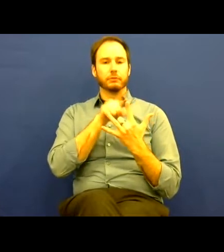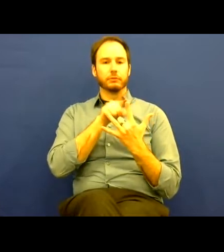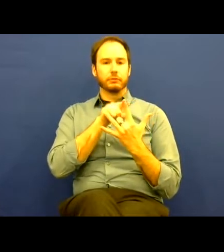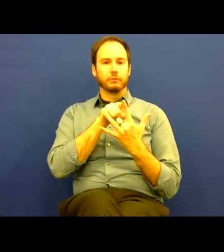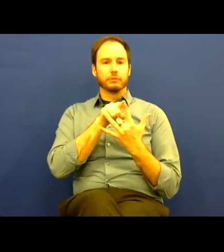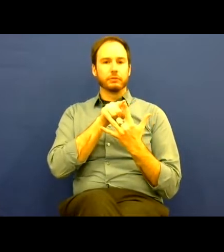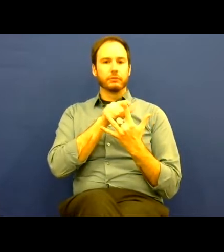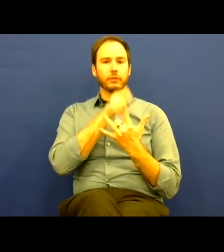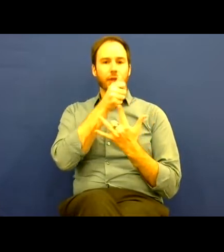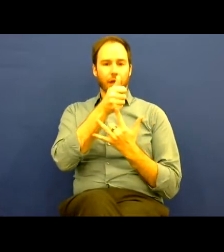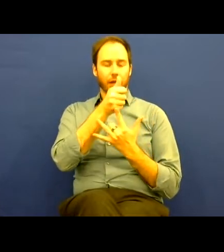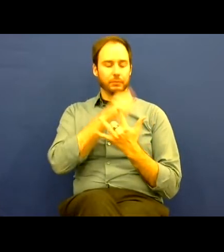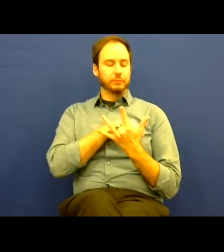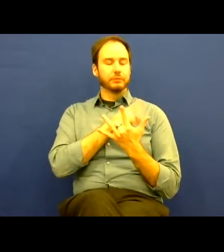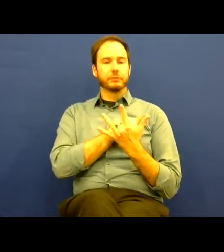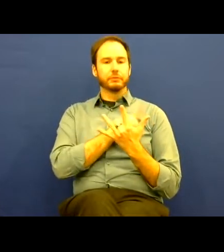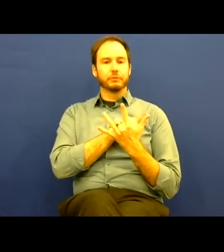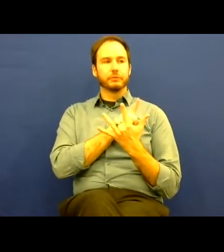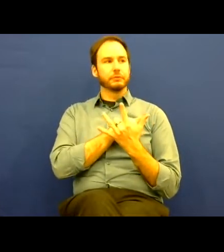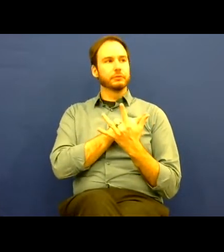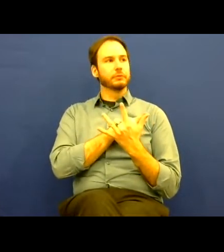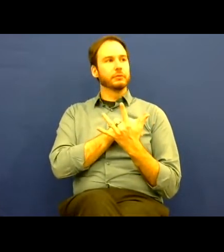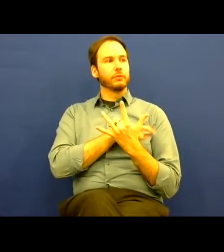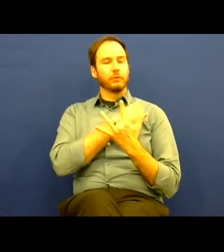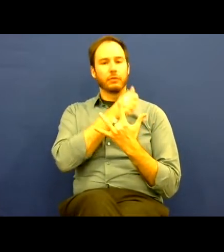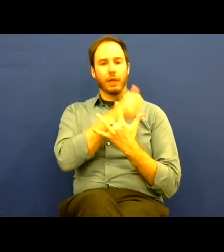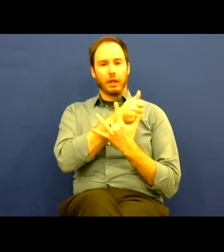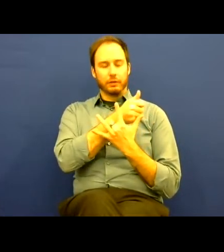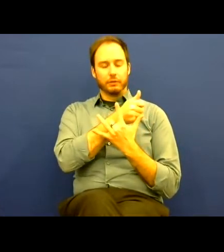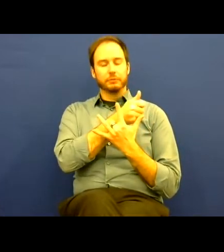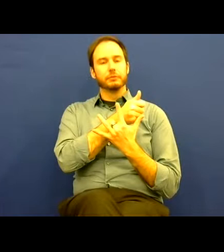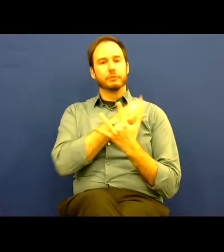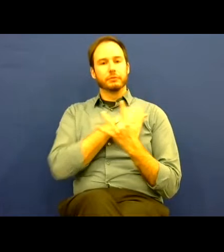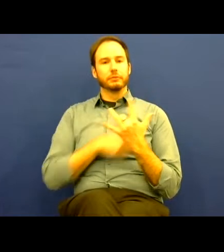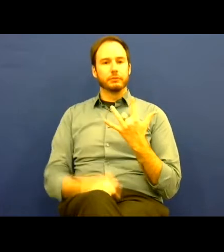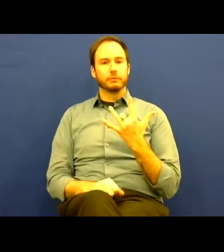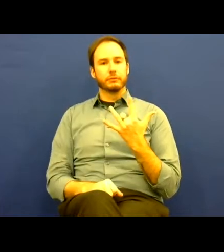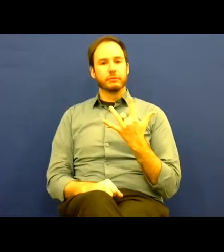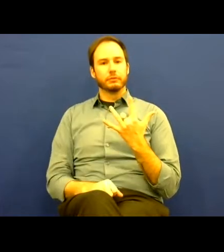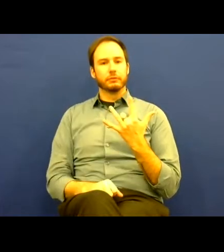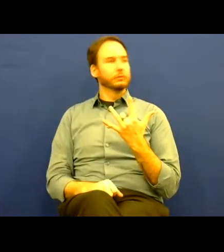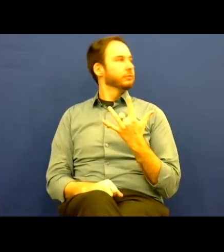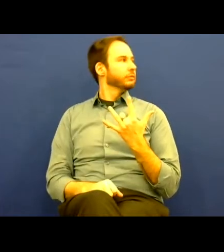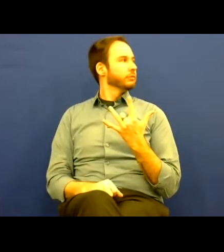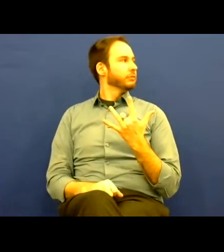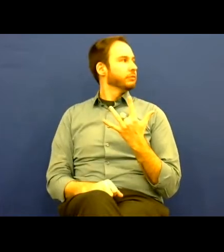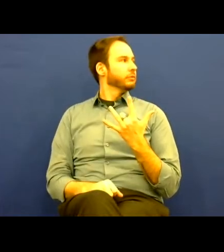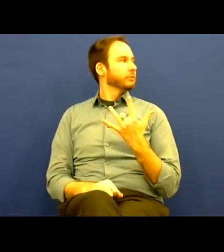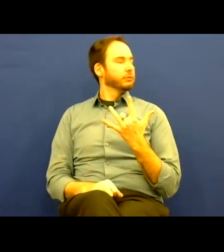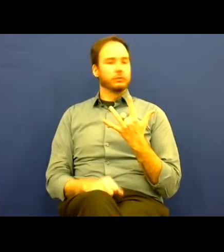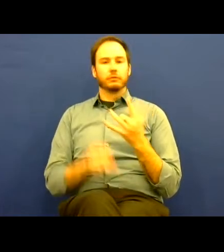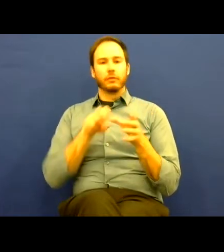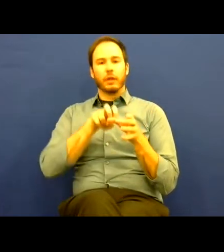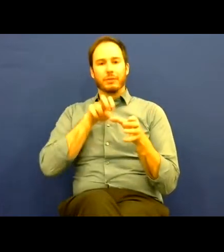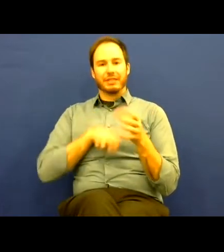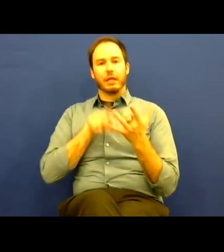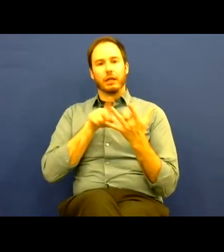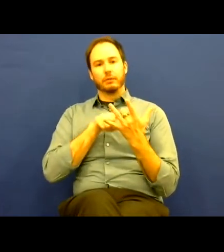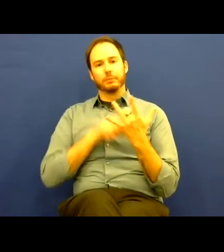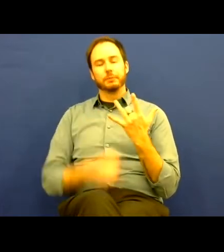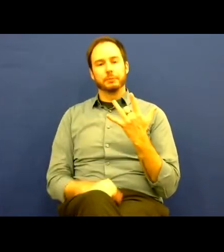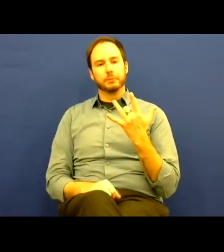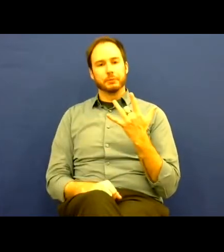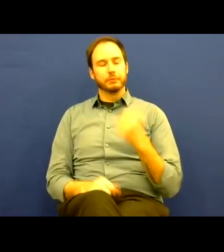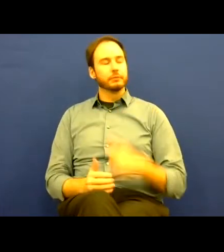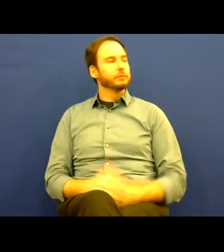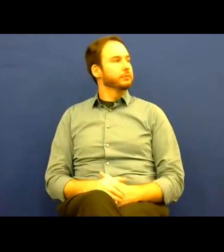Councilmember Page, Aye. Councilmember Blanca. Aye. Supervisor Schultz. Abstain.